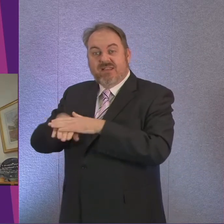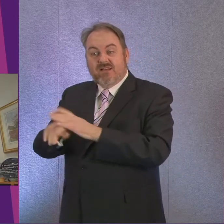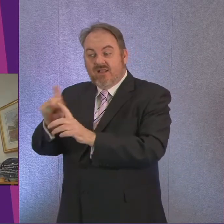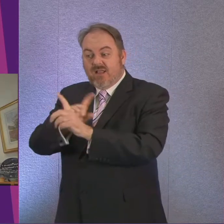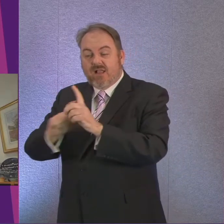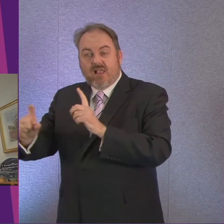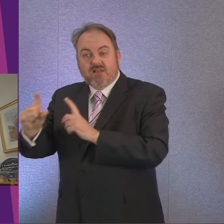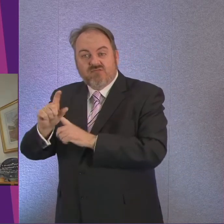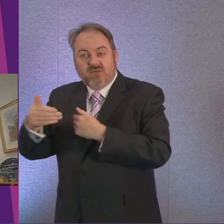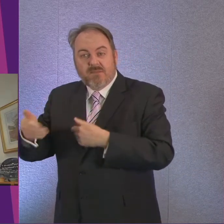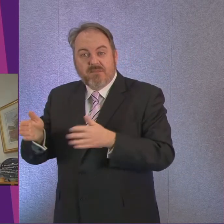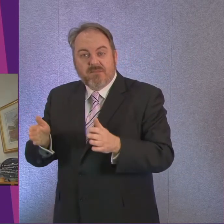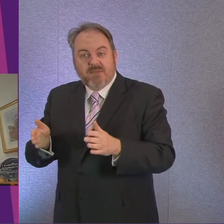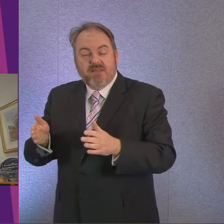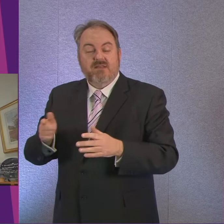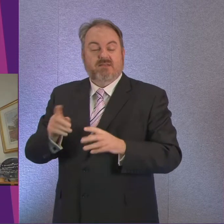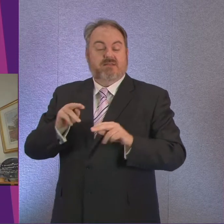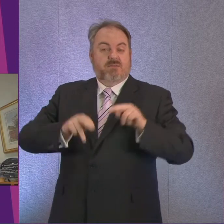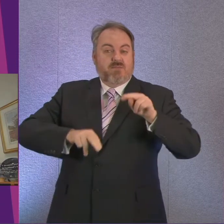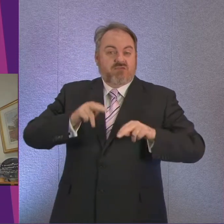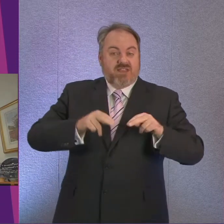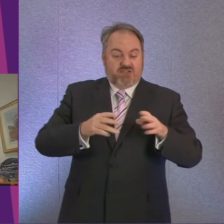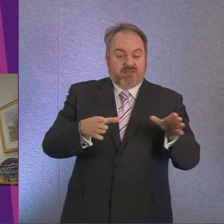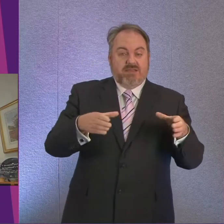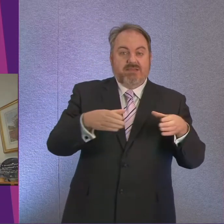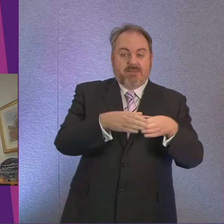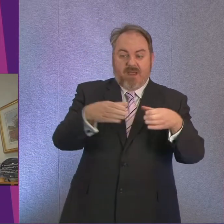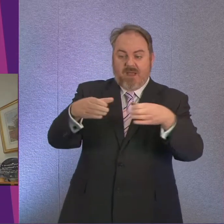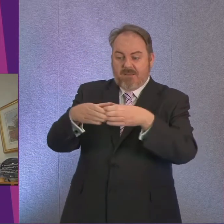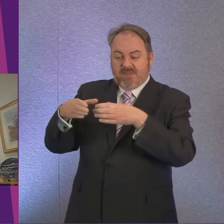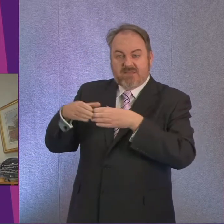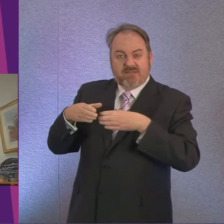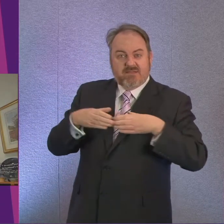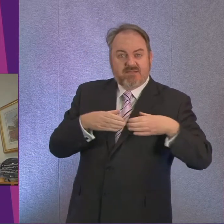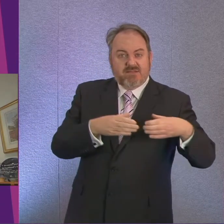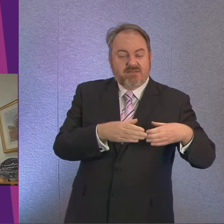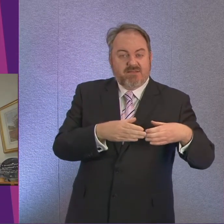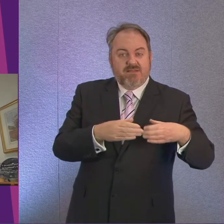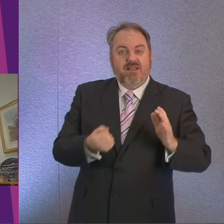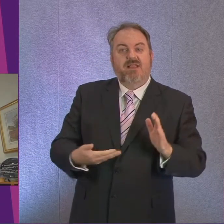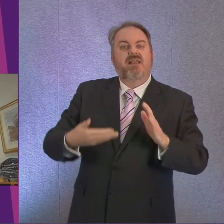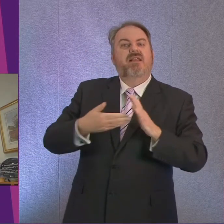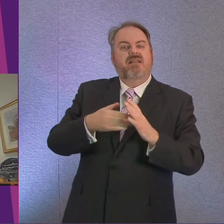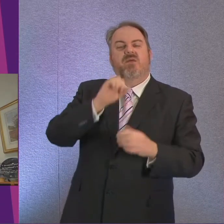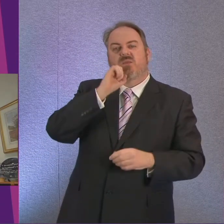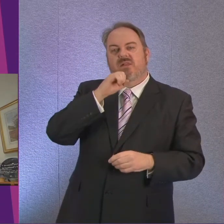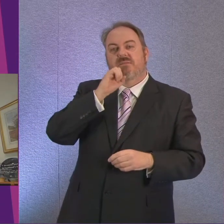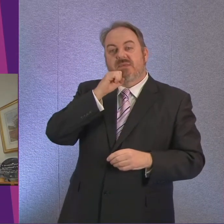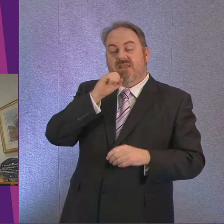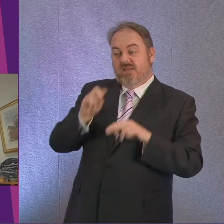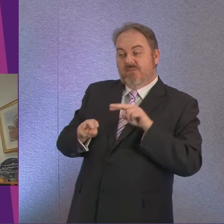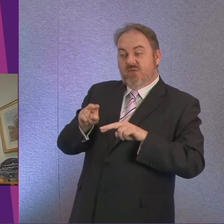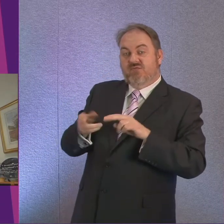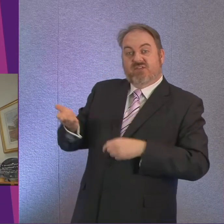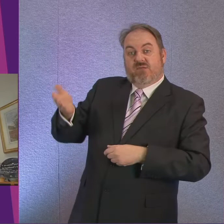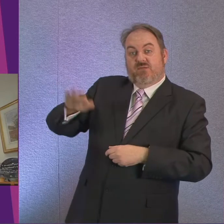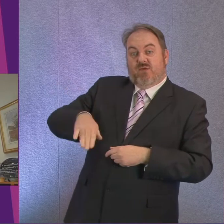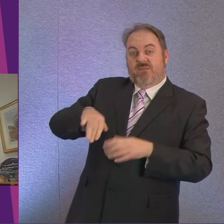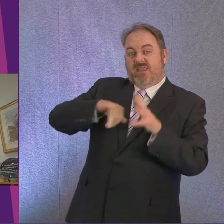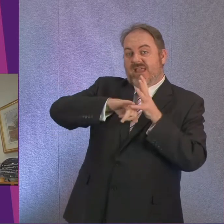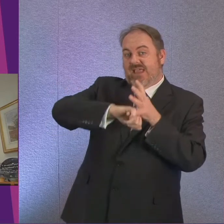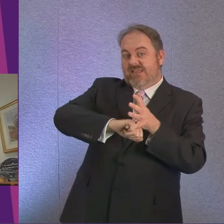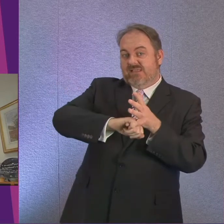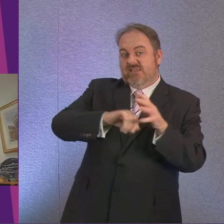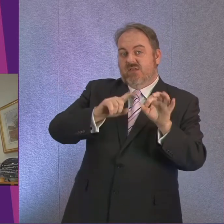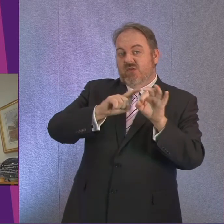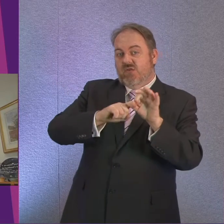within departments, there will be moderation within schools, and there will be moderation by the Scottish Qualifications Authority. And that's